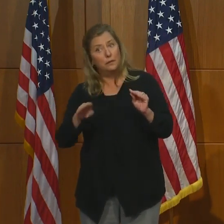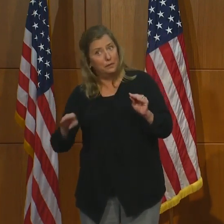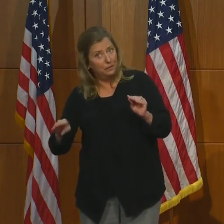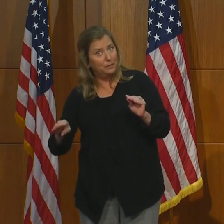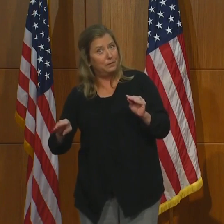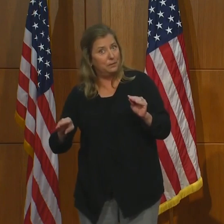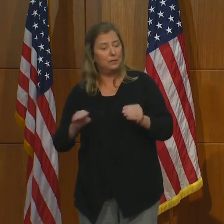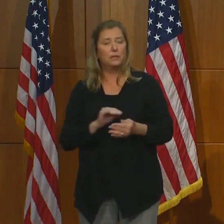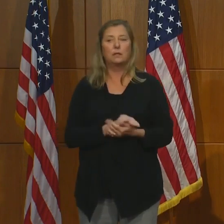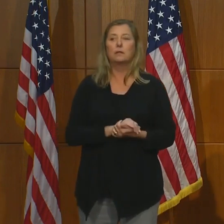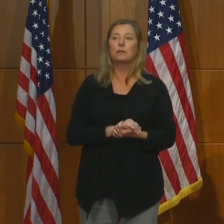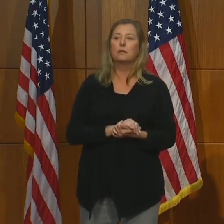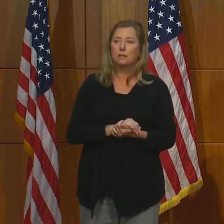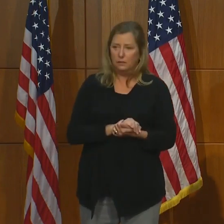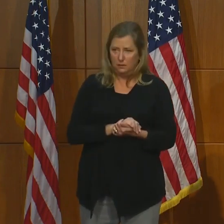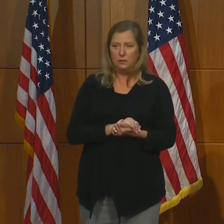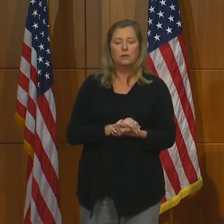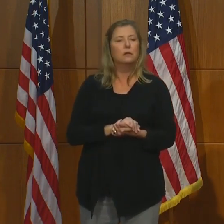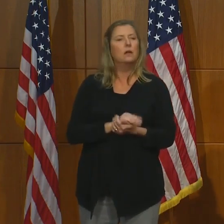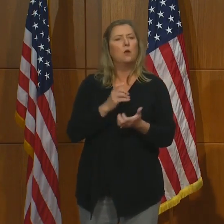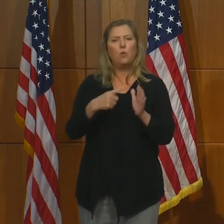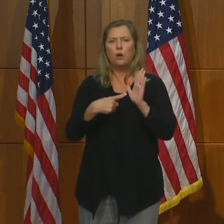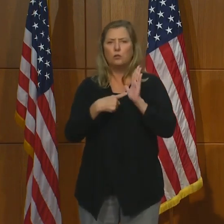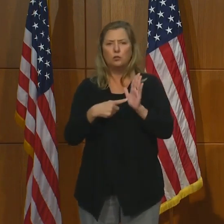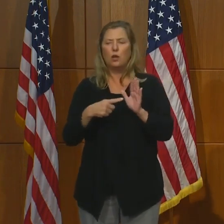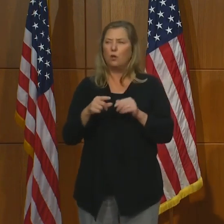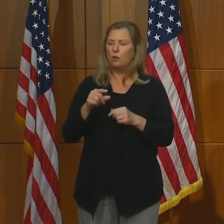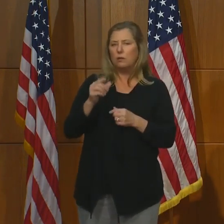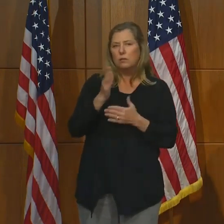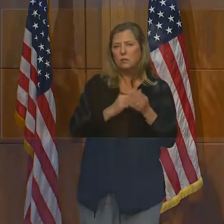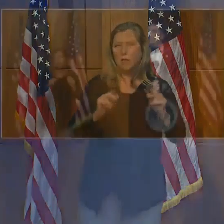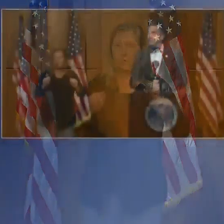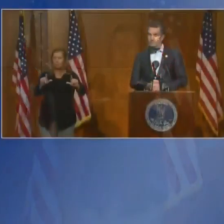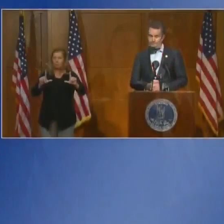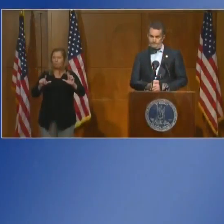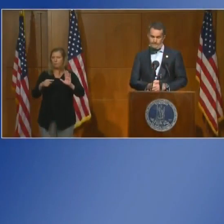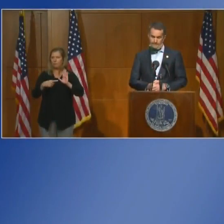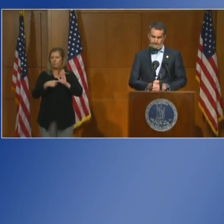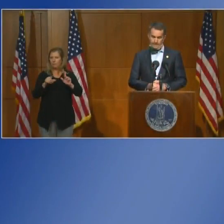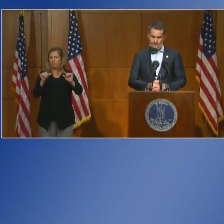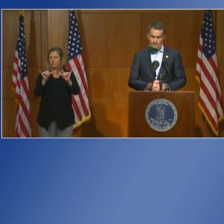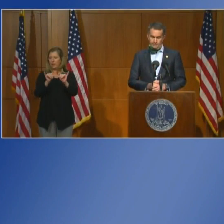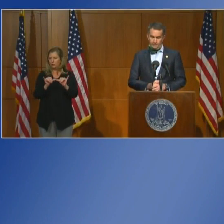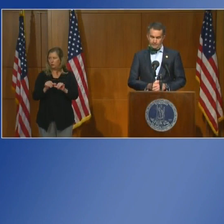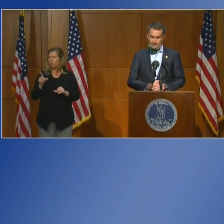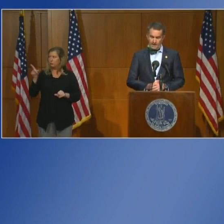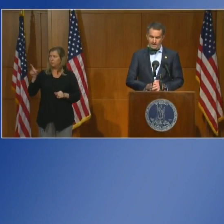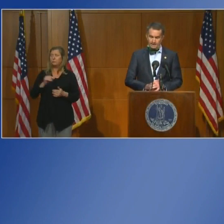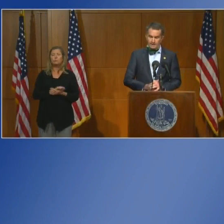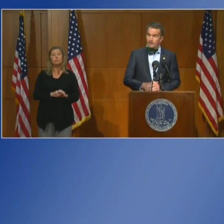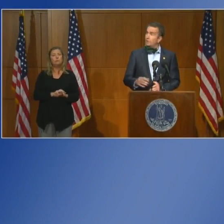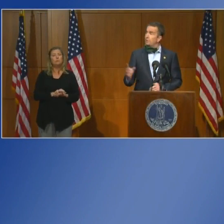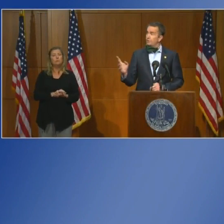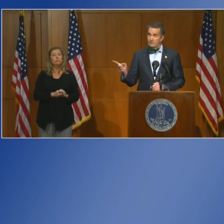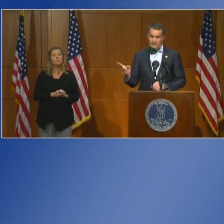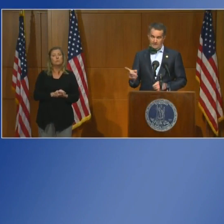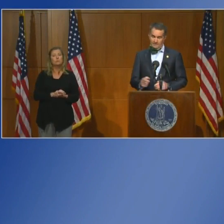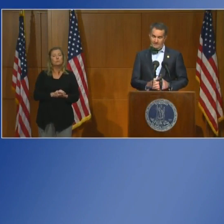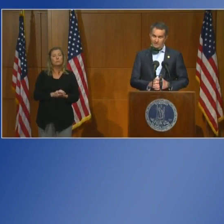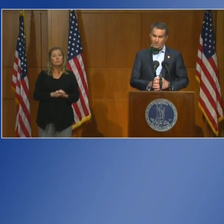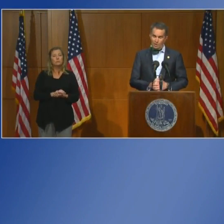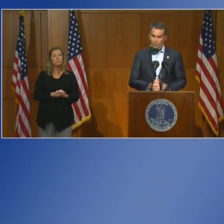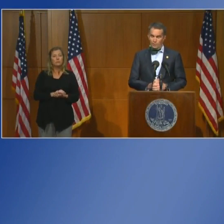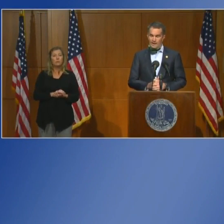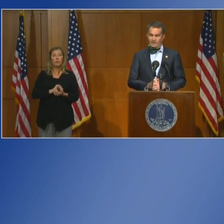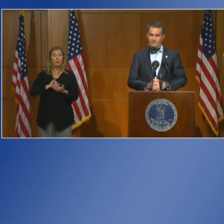downward. I specifically want to show you a couple of those measures. This first slide, you see